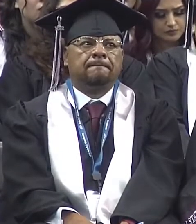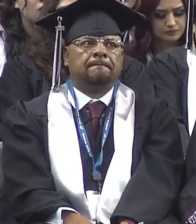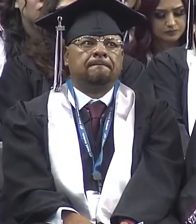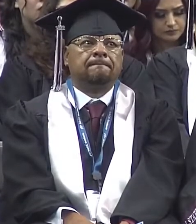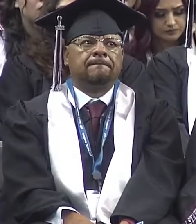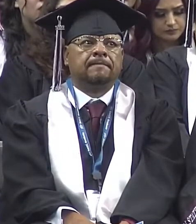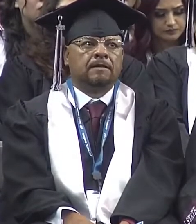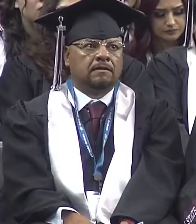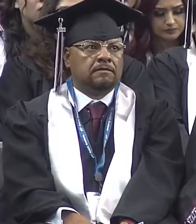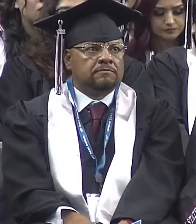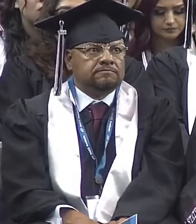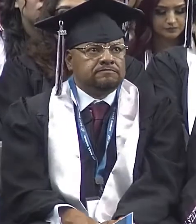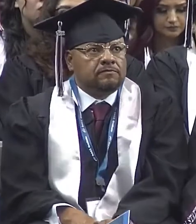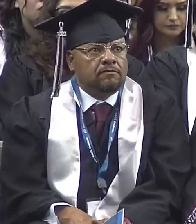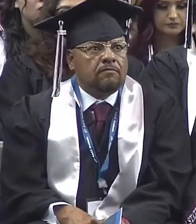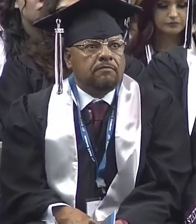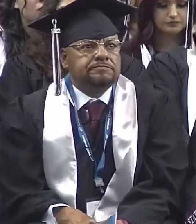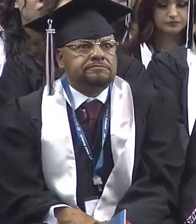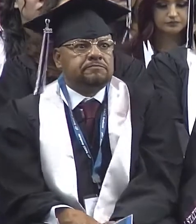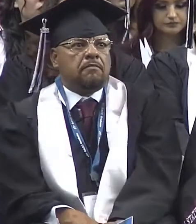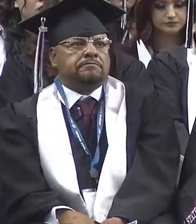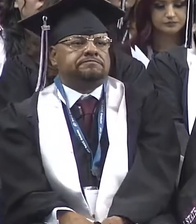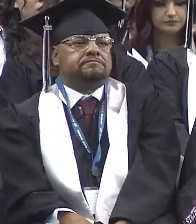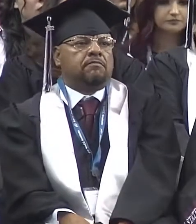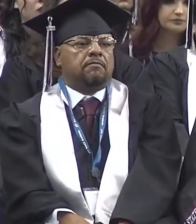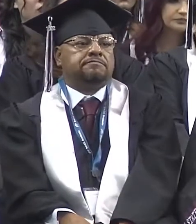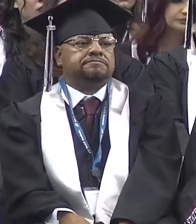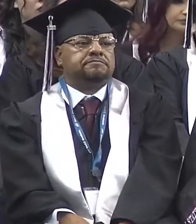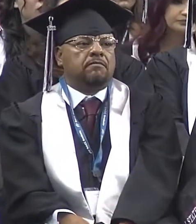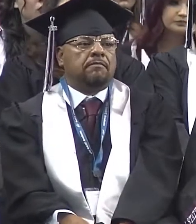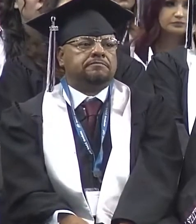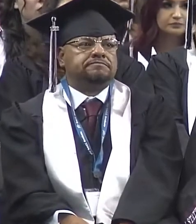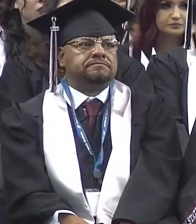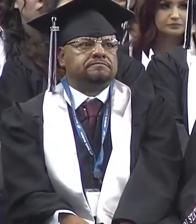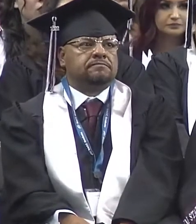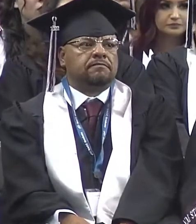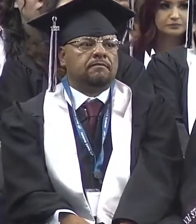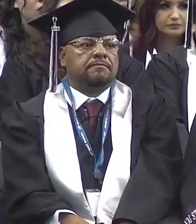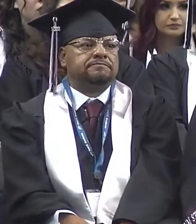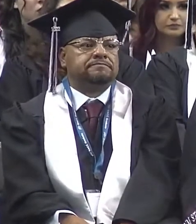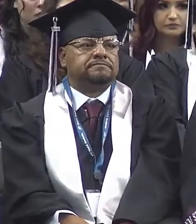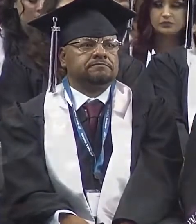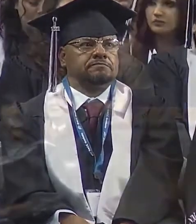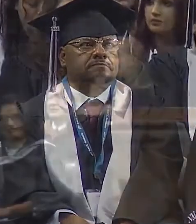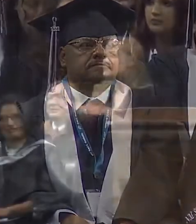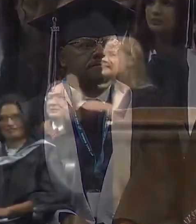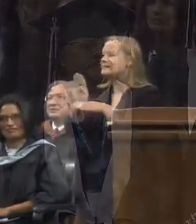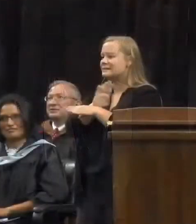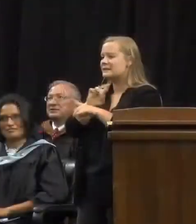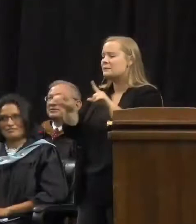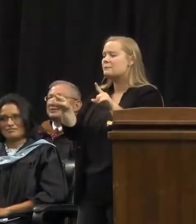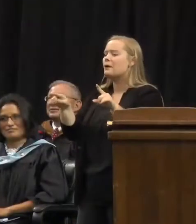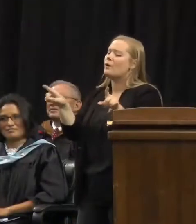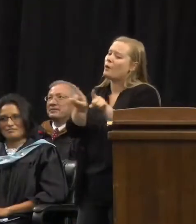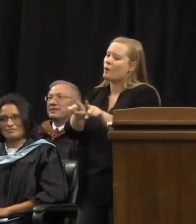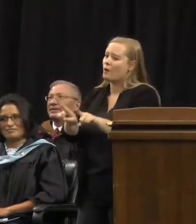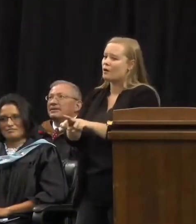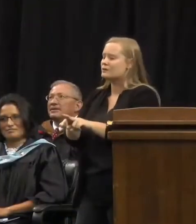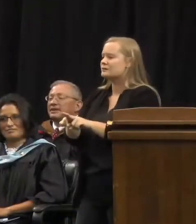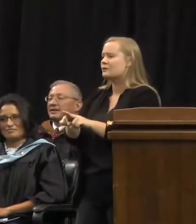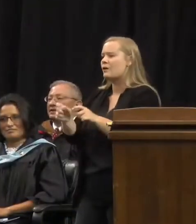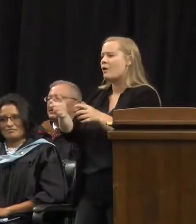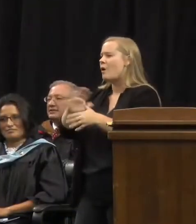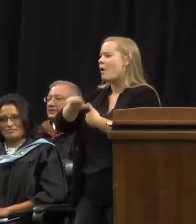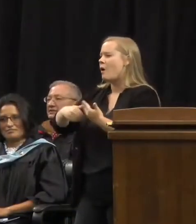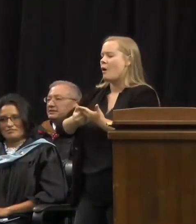was not difficult for Debbie to immediately get involved in not only helping our businesses, but in the causes that are near and